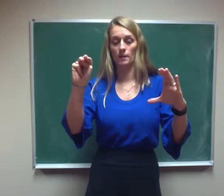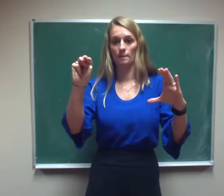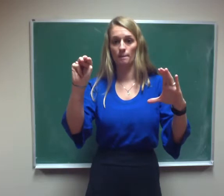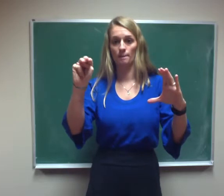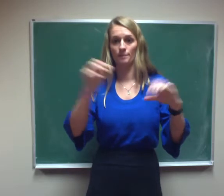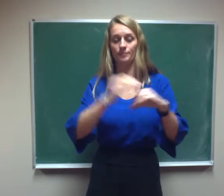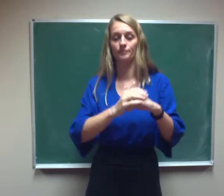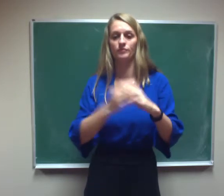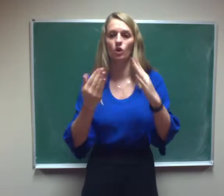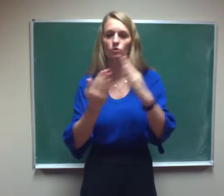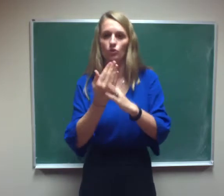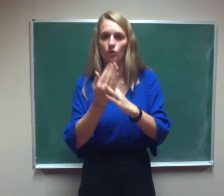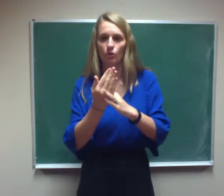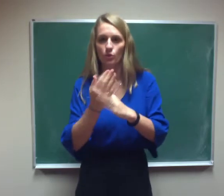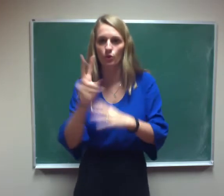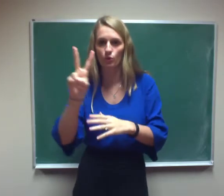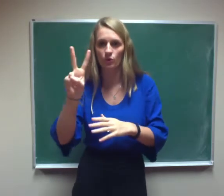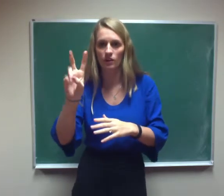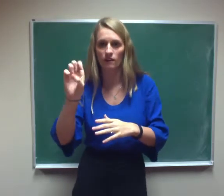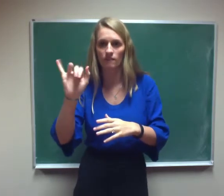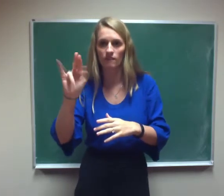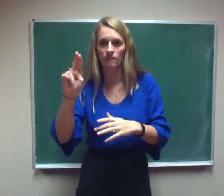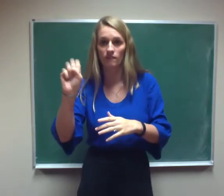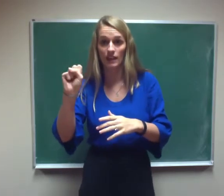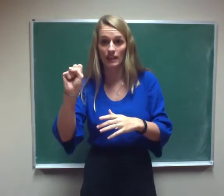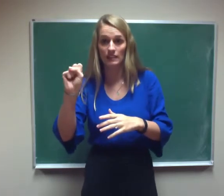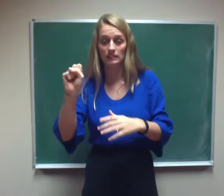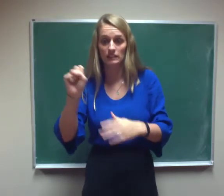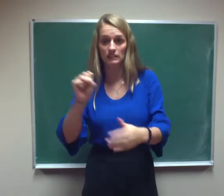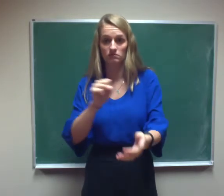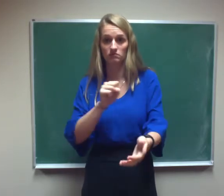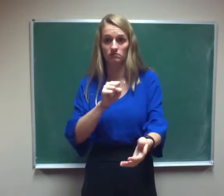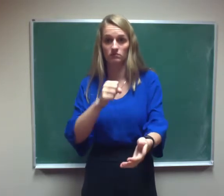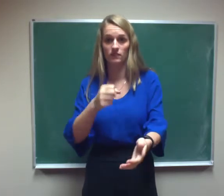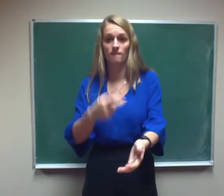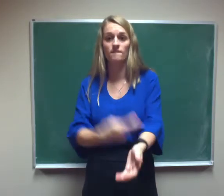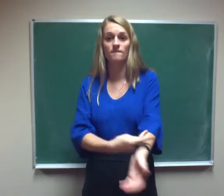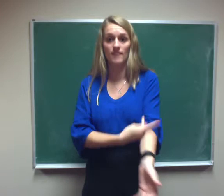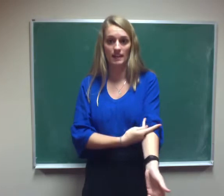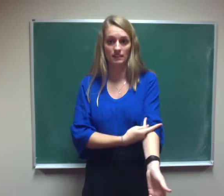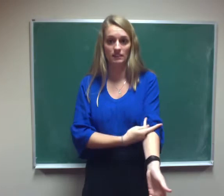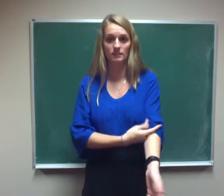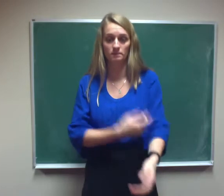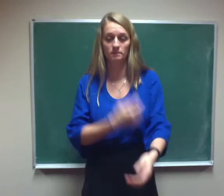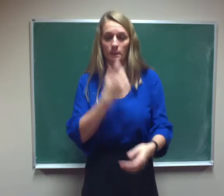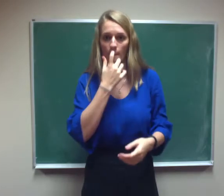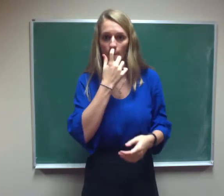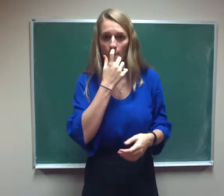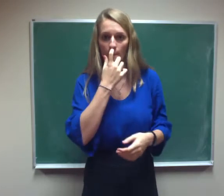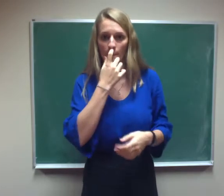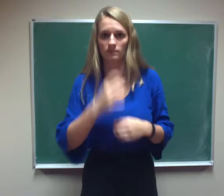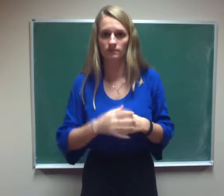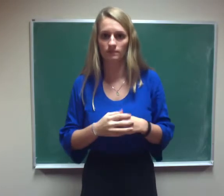veins, although these are going to be unlike other veins that usually carry poor blood. The blood that returns to the left atrium from the lungs is